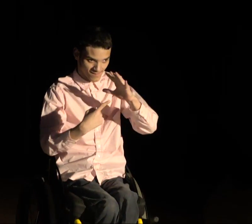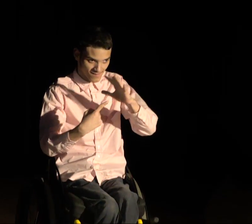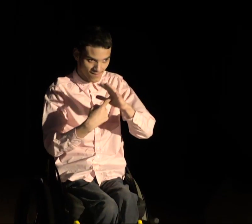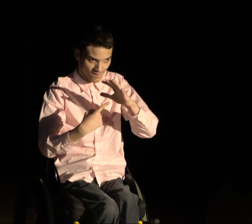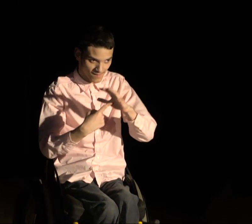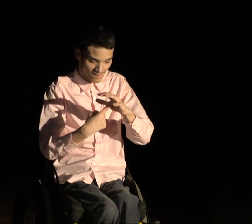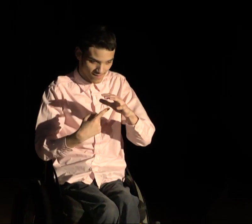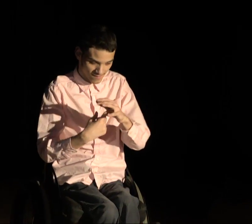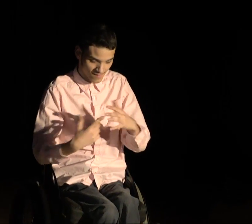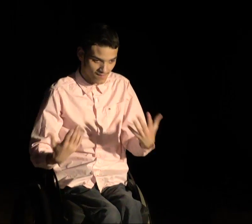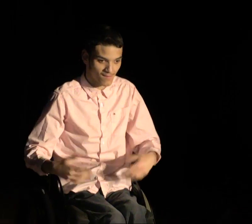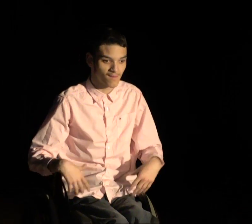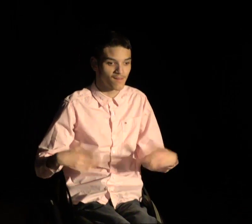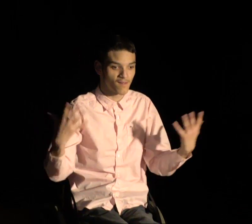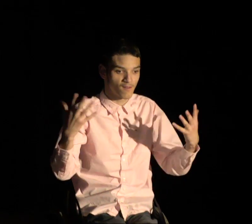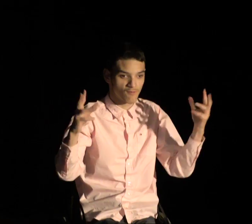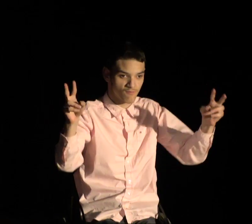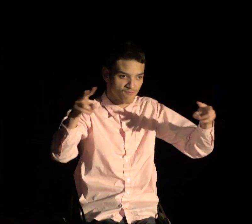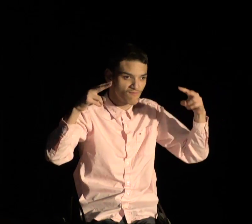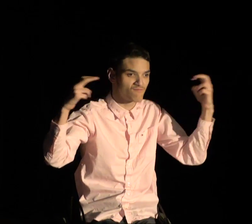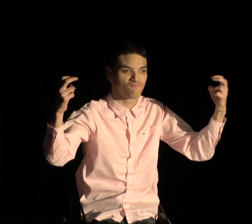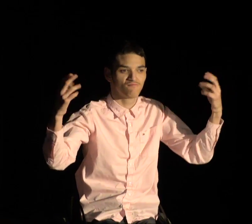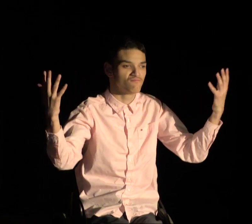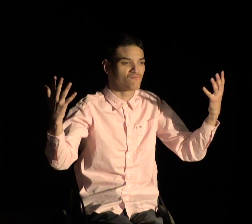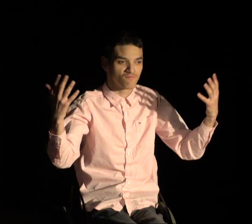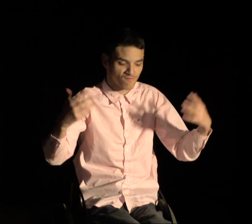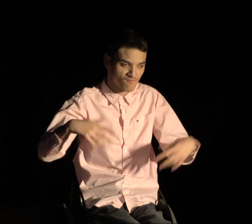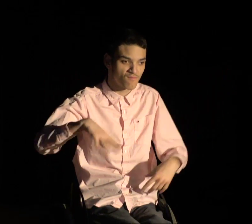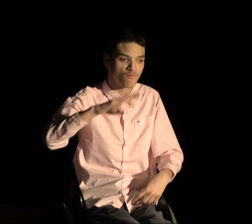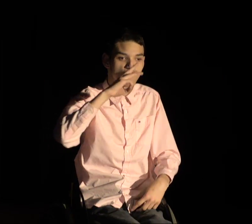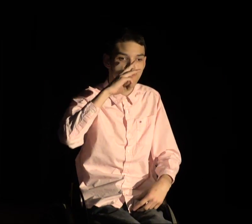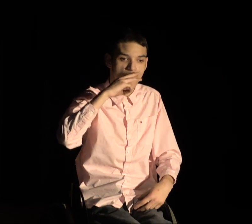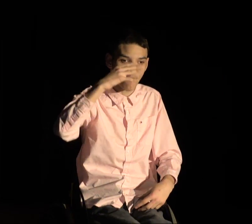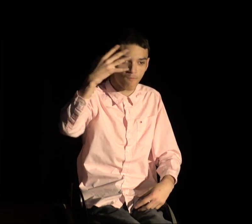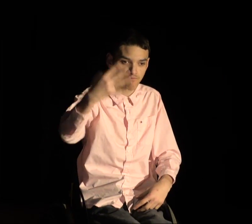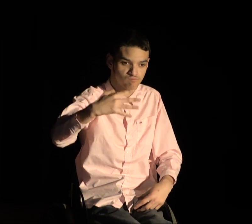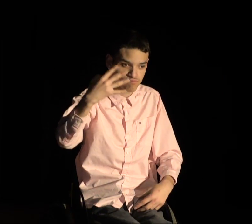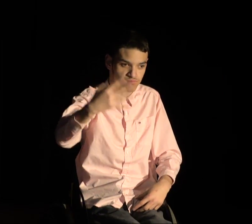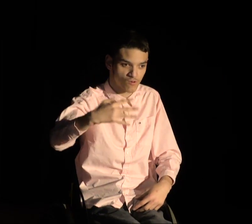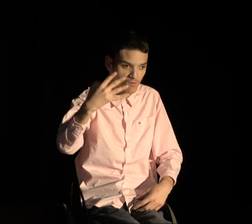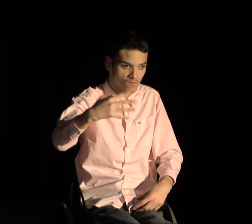I'm a freshman, junior, and I will be performing